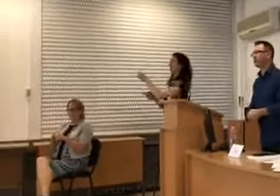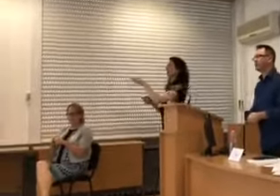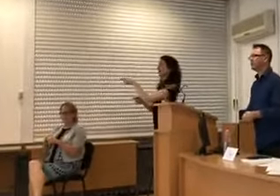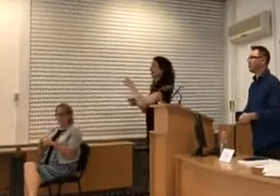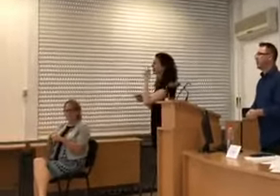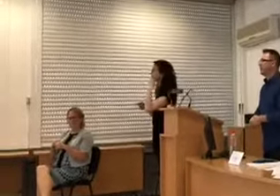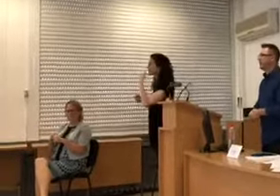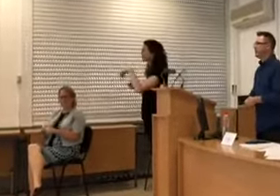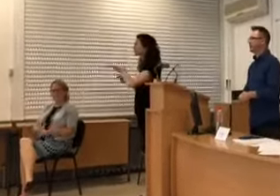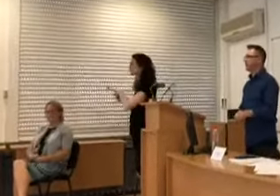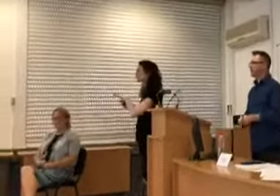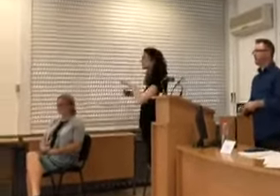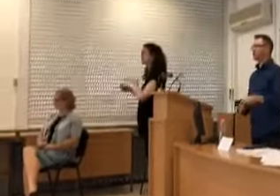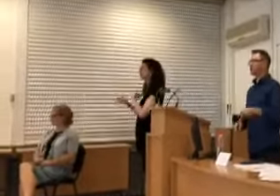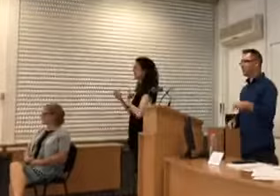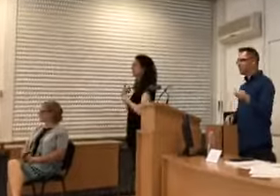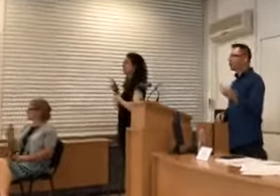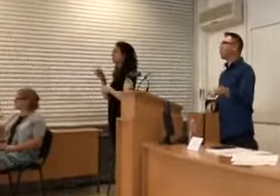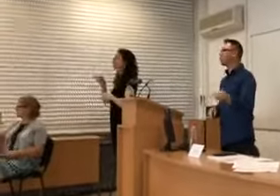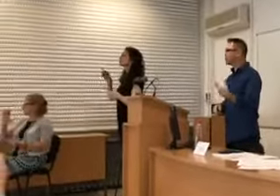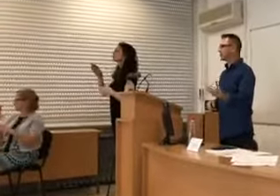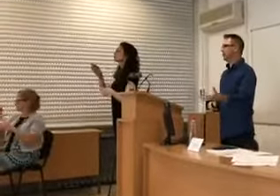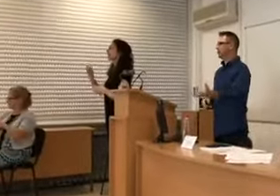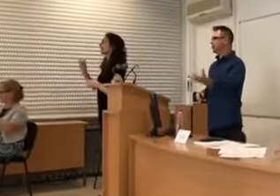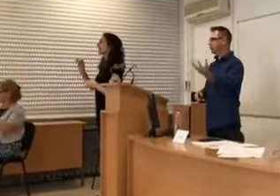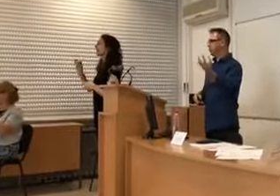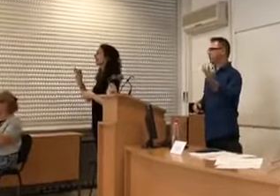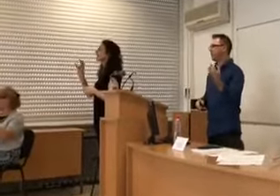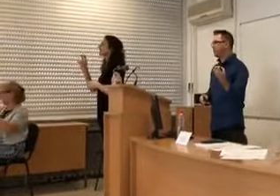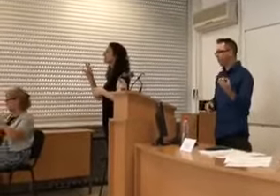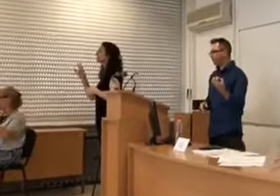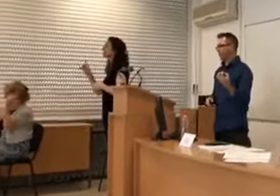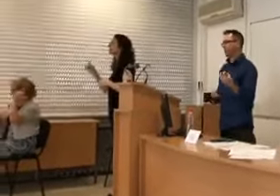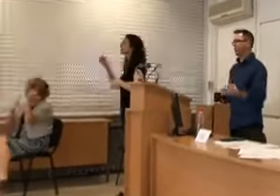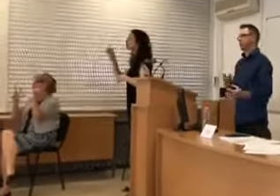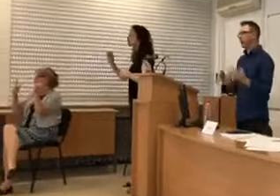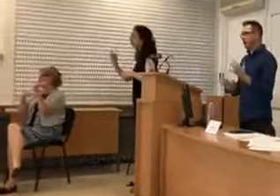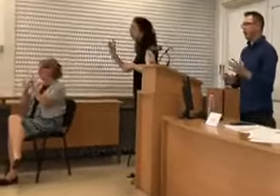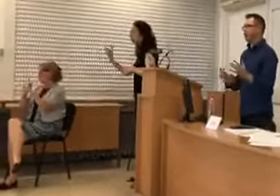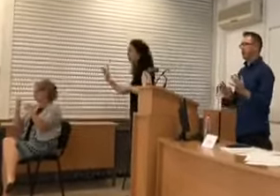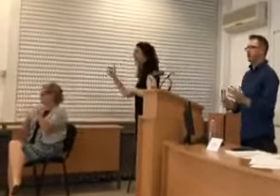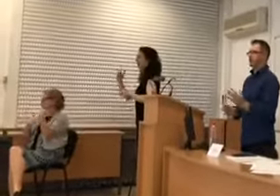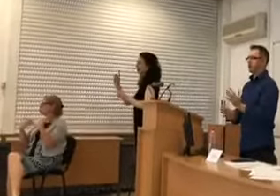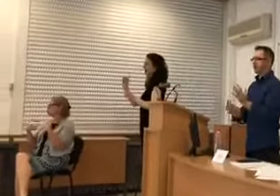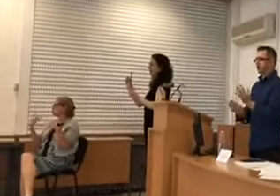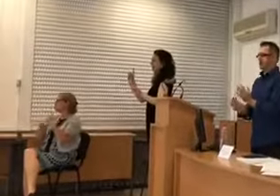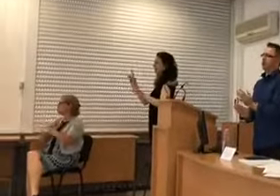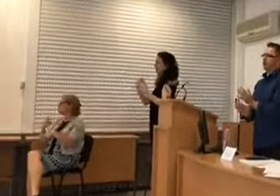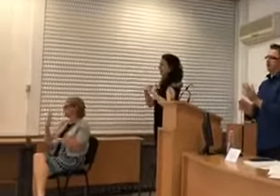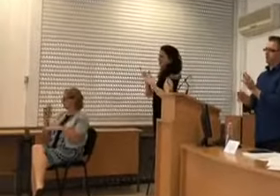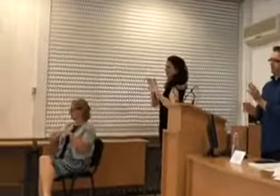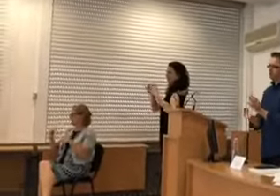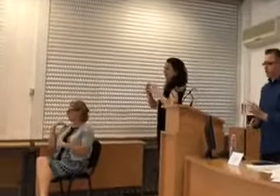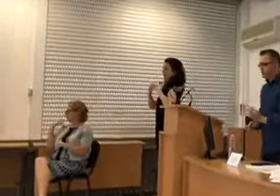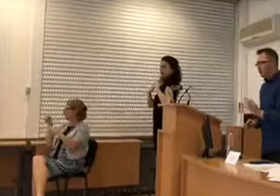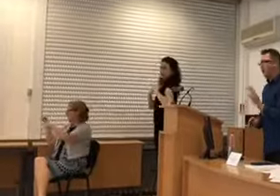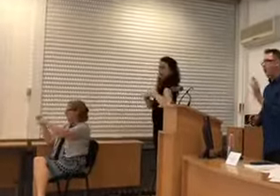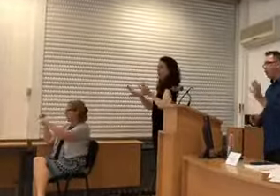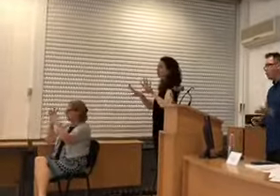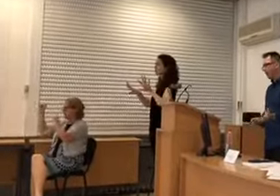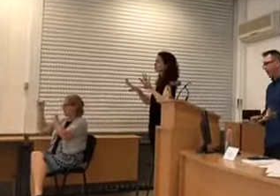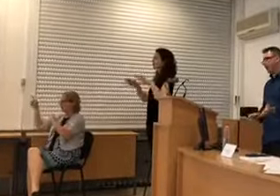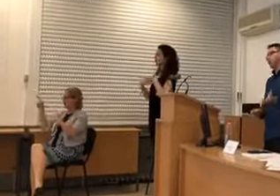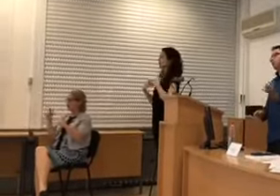sex workers, their condition is much worse than it used to be before, because now this